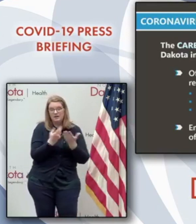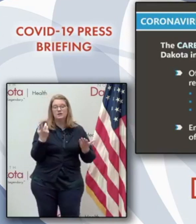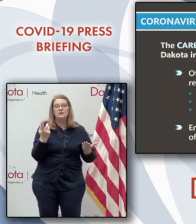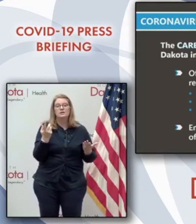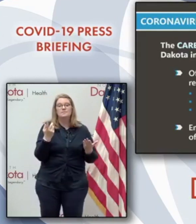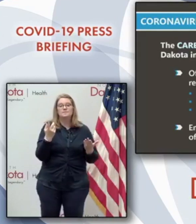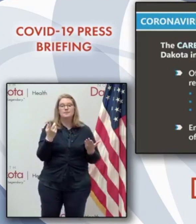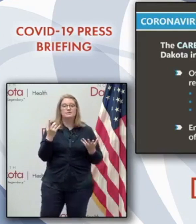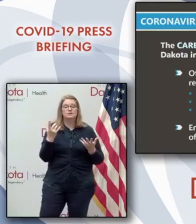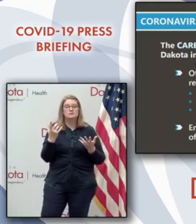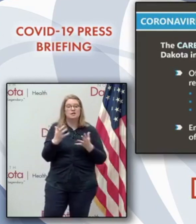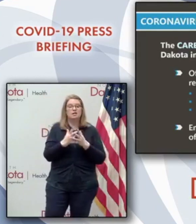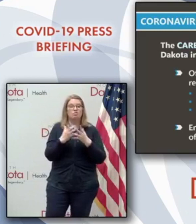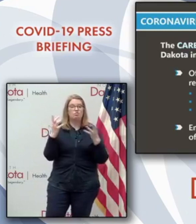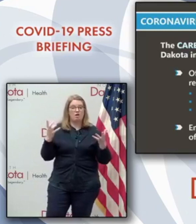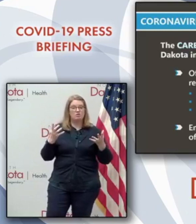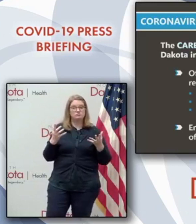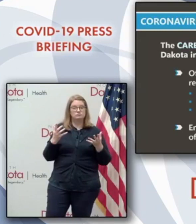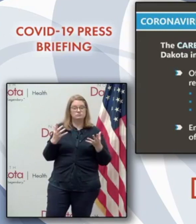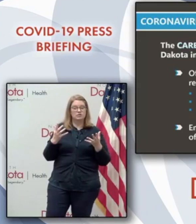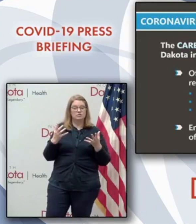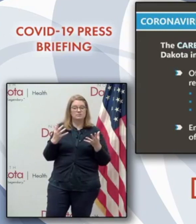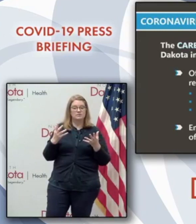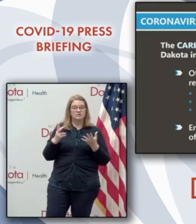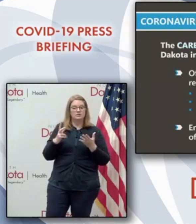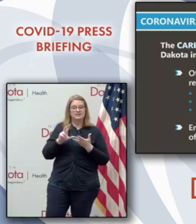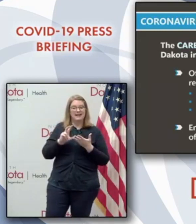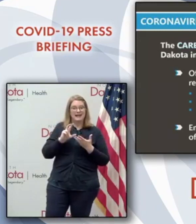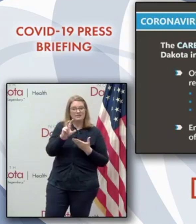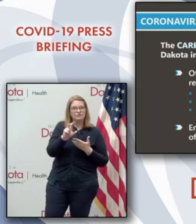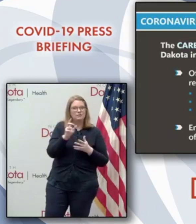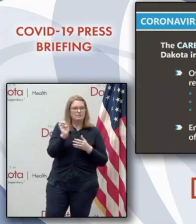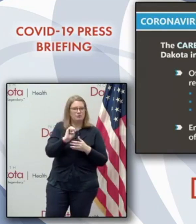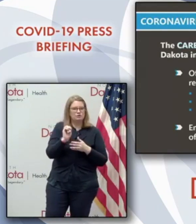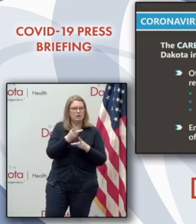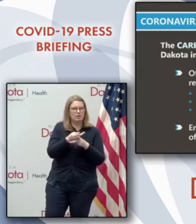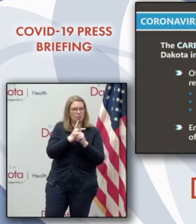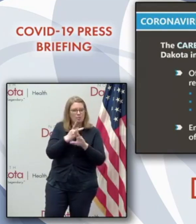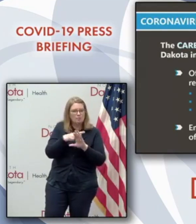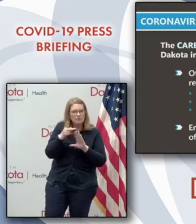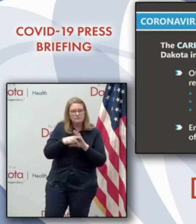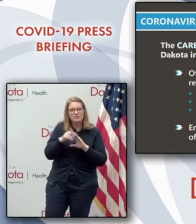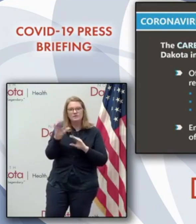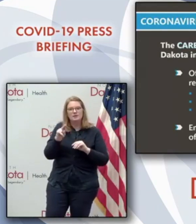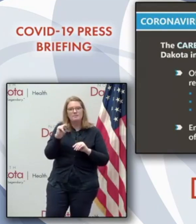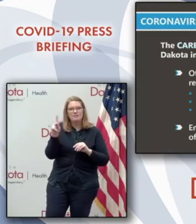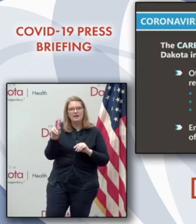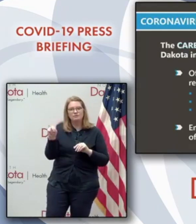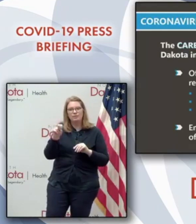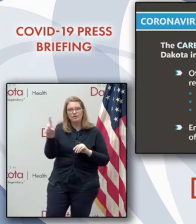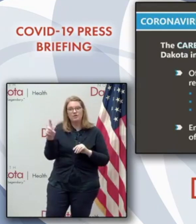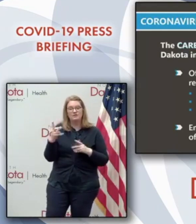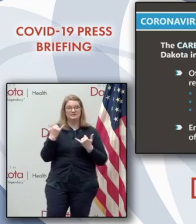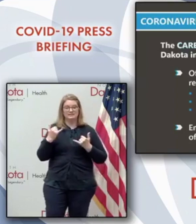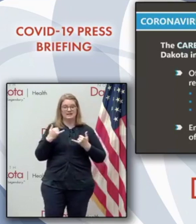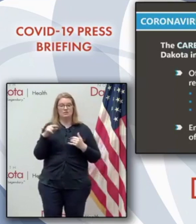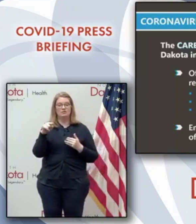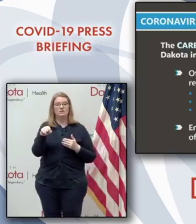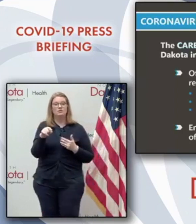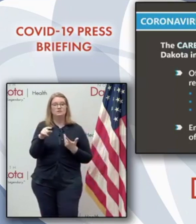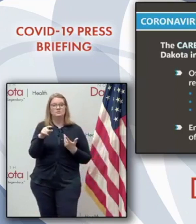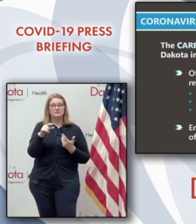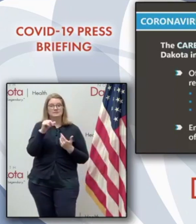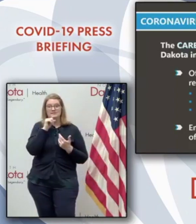learned there was a large allocation that was made for emergency loan programs at the Bank of North Dakota. Turns out during this time frame there was not